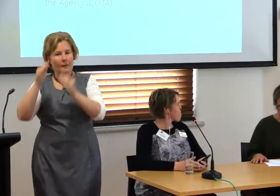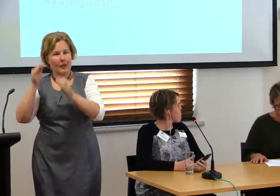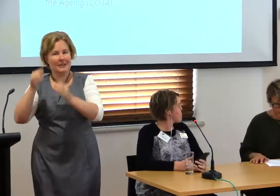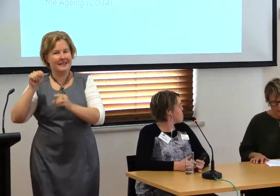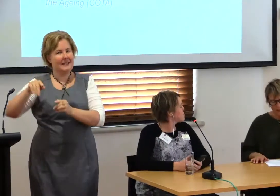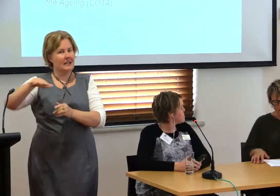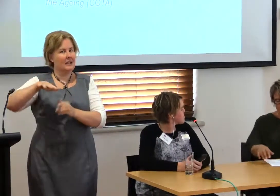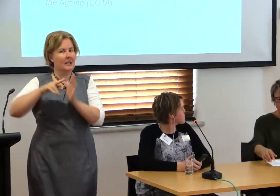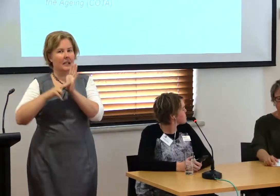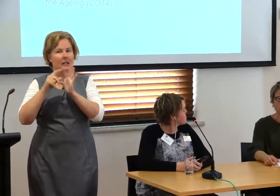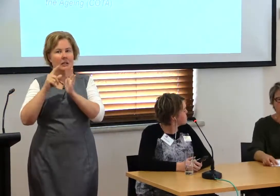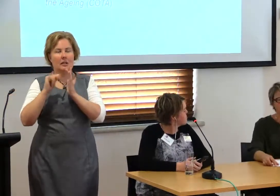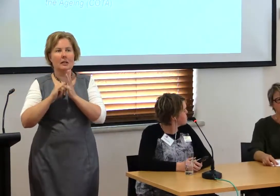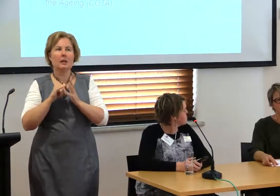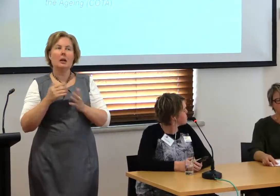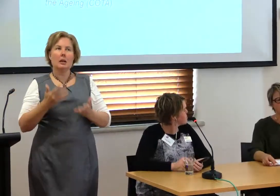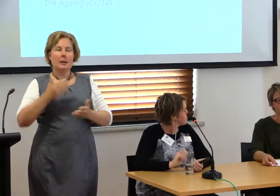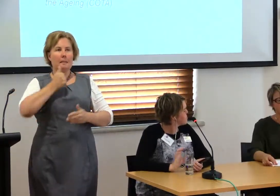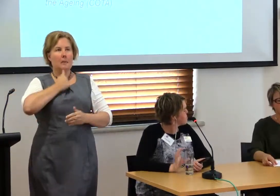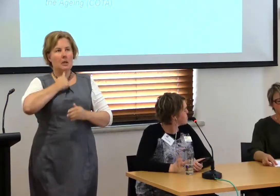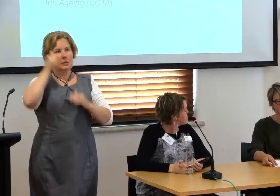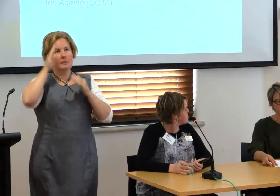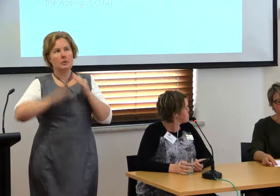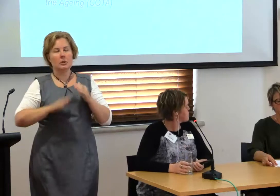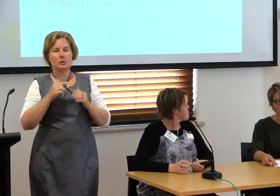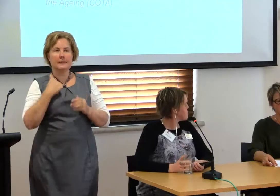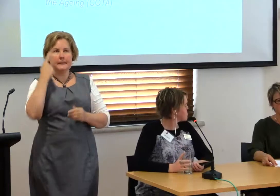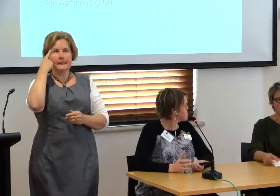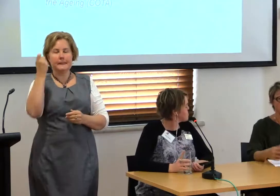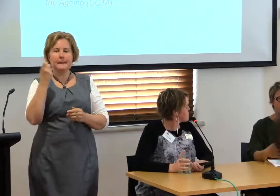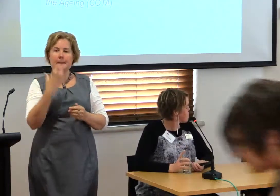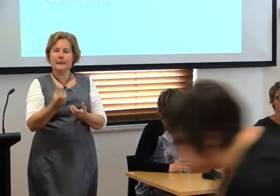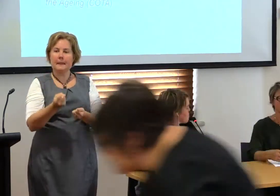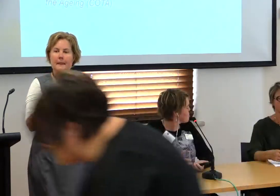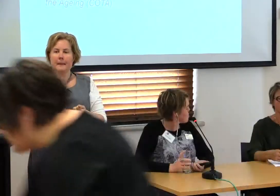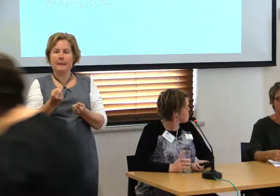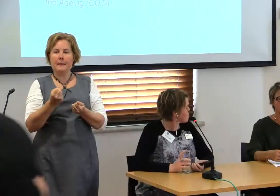So I guess in my experience, there's been